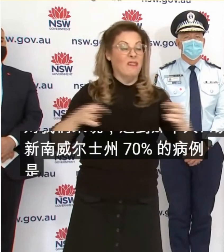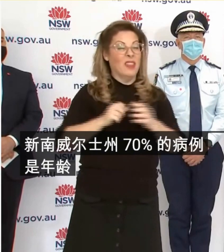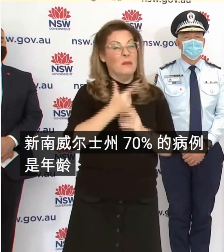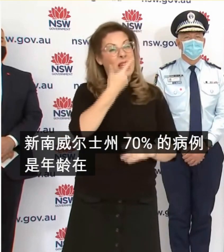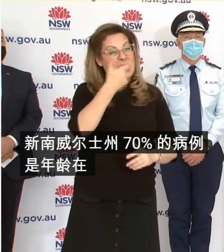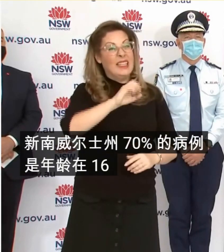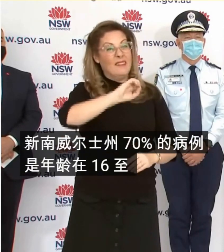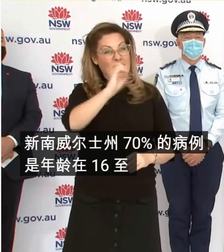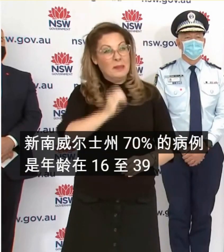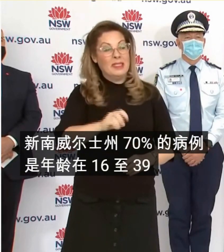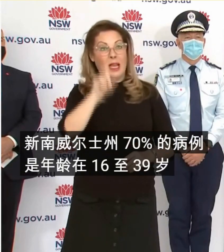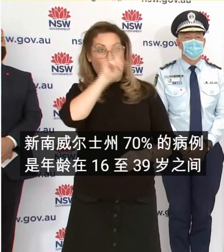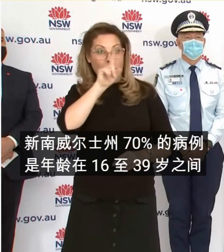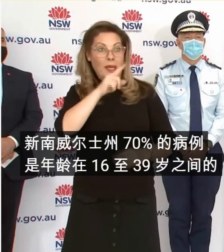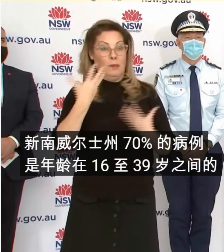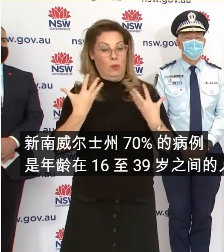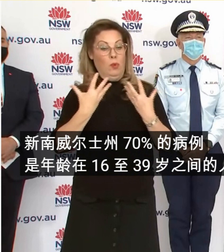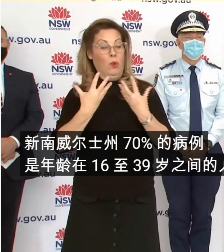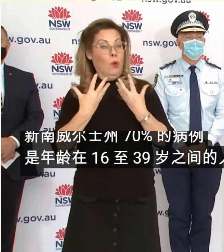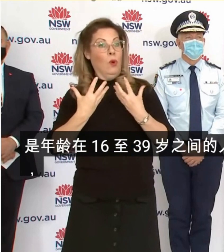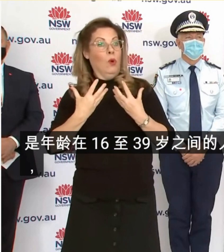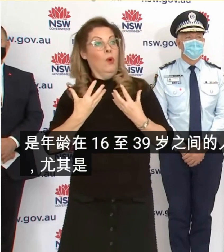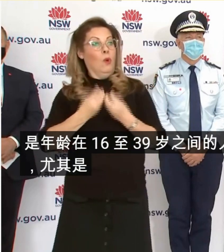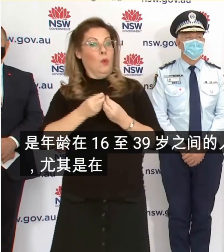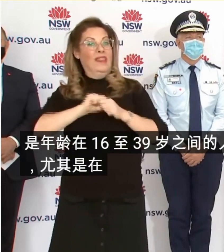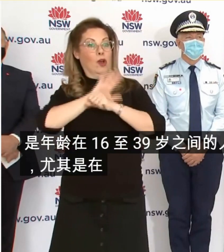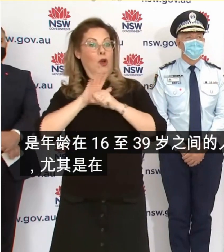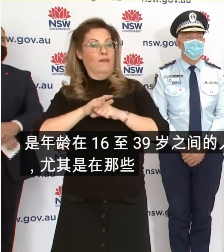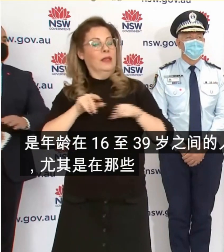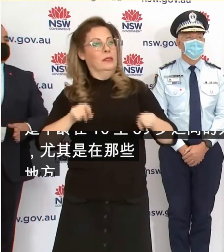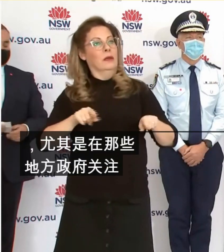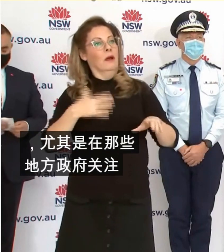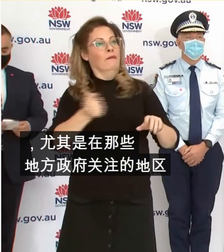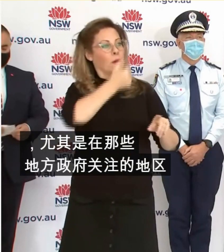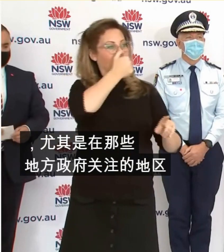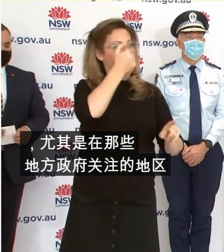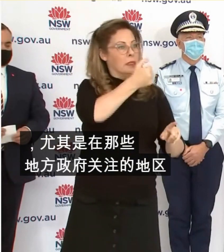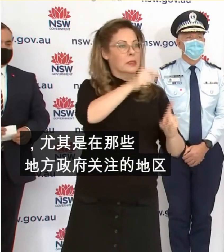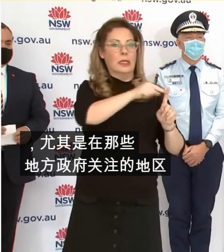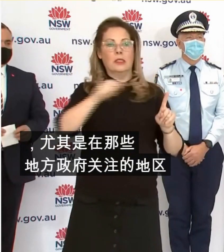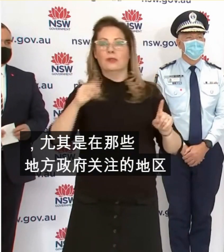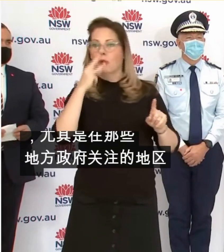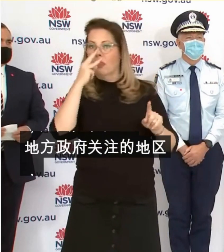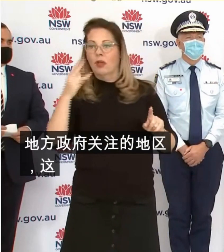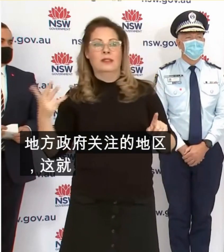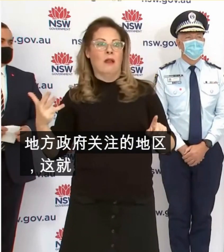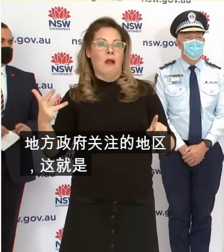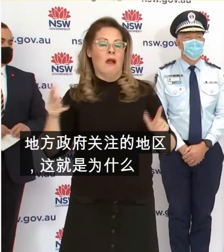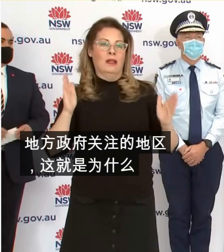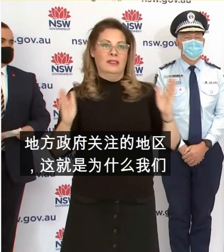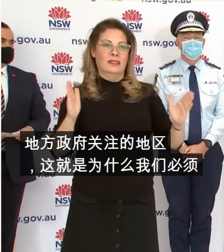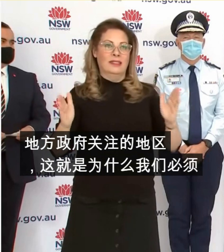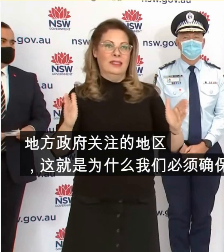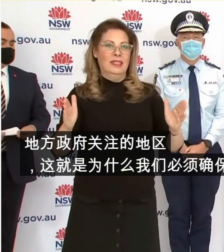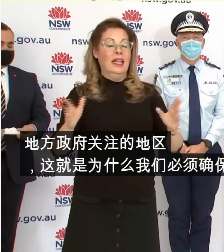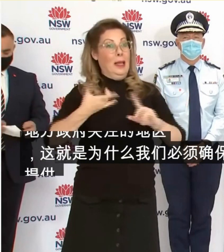cases in New South Wales are people aged between 16 to 39, and in particular in those local government areas of concern. And that